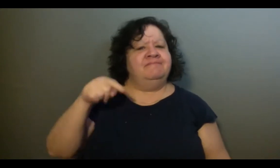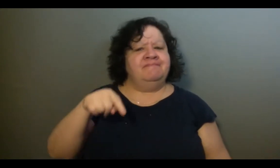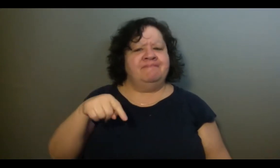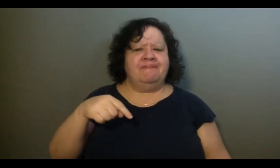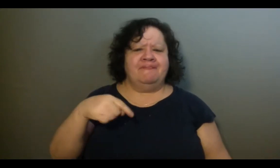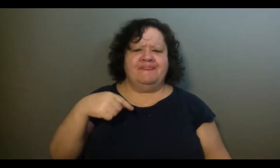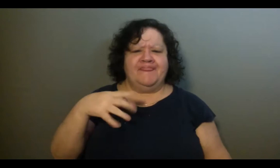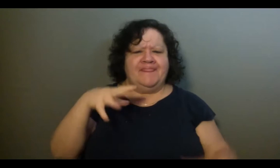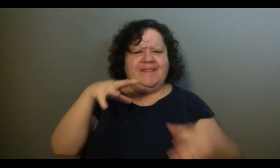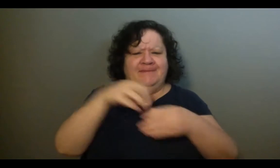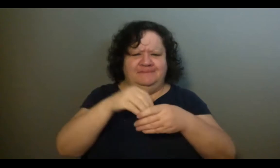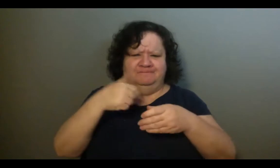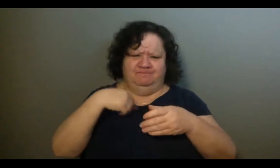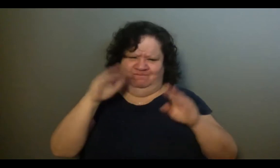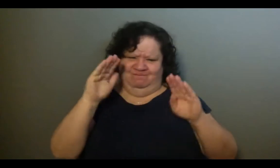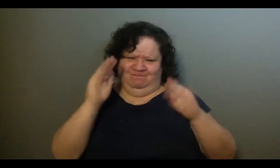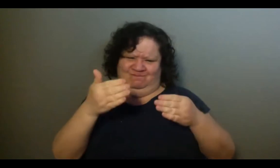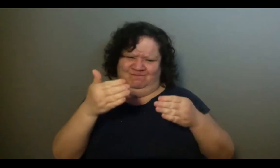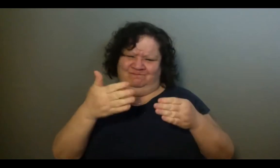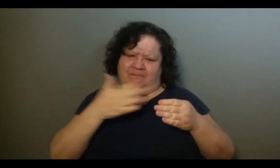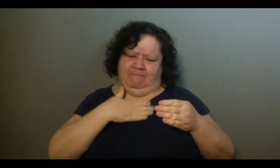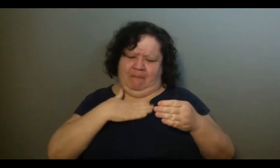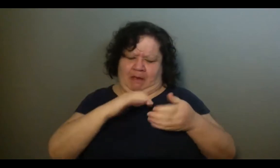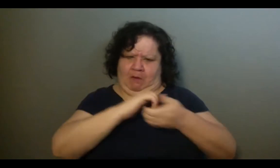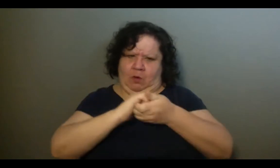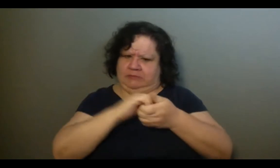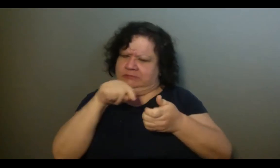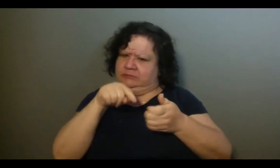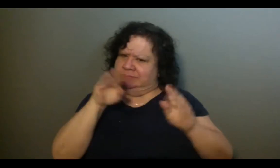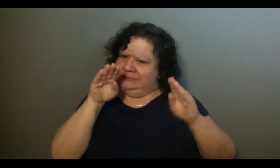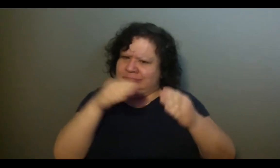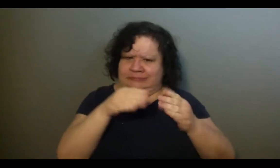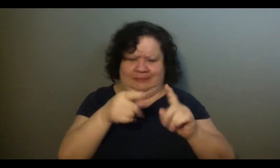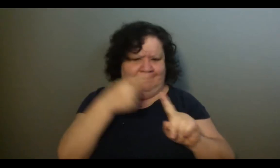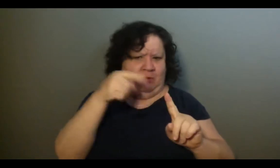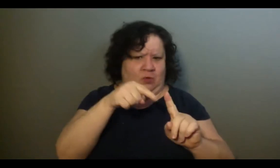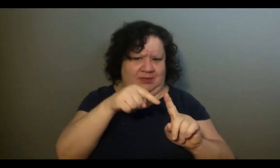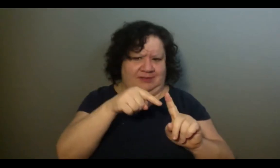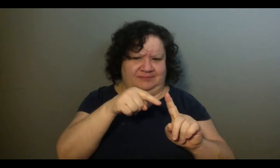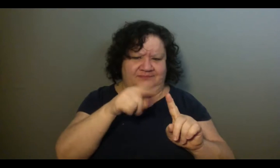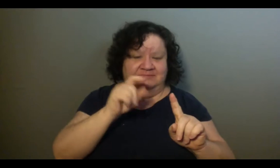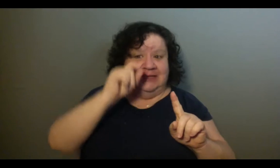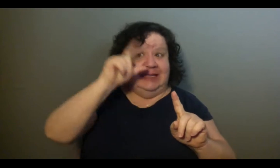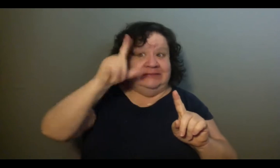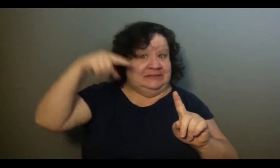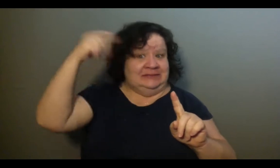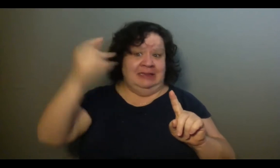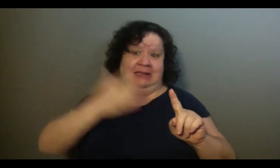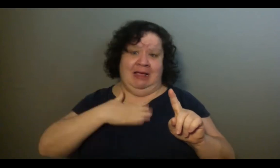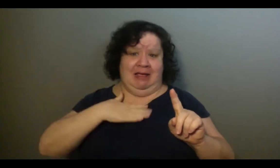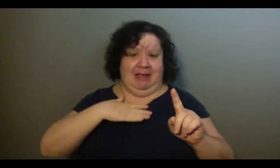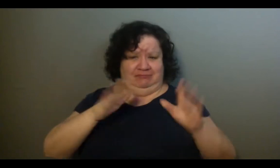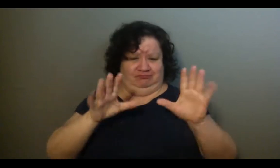this discussion. The Sendai Framework for Disaster Risk Reduction is one of the most important international